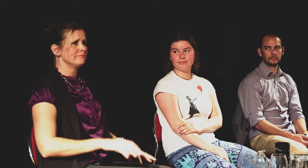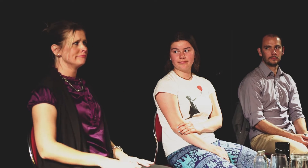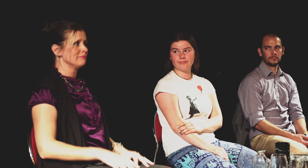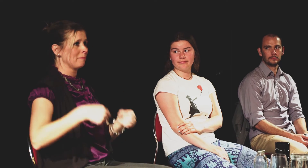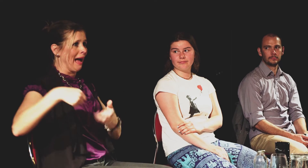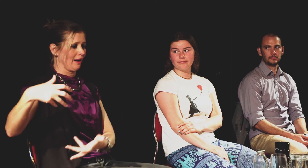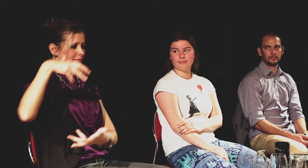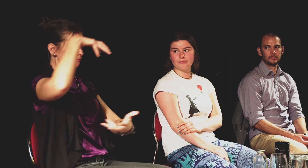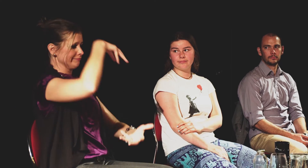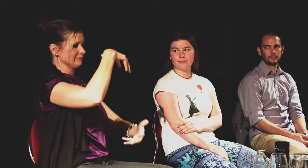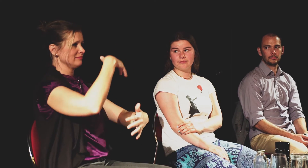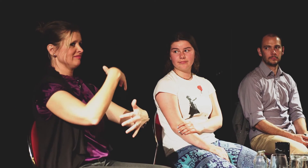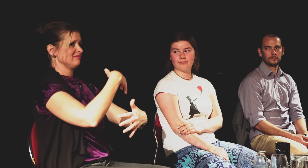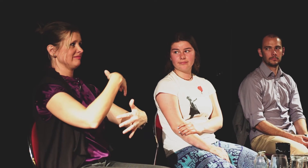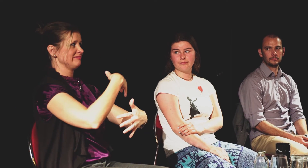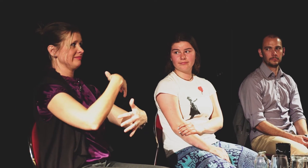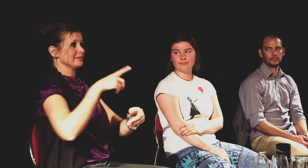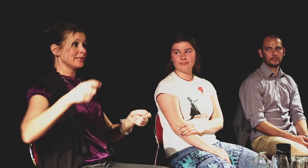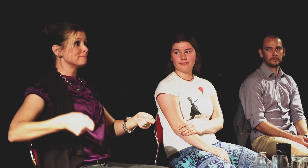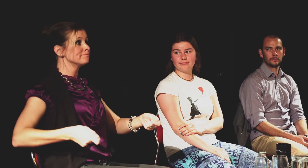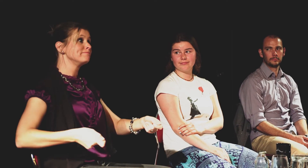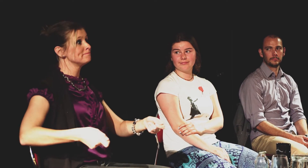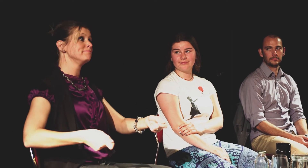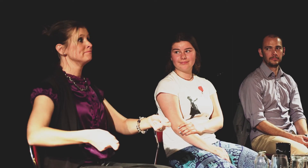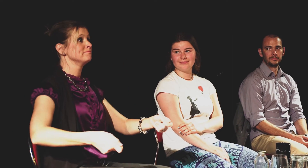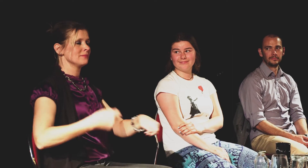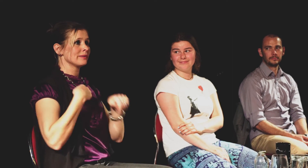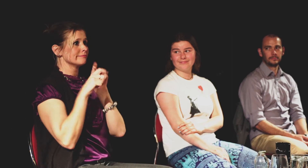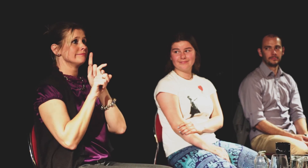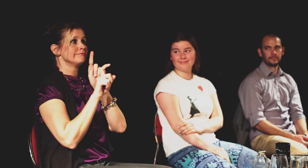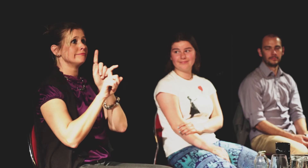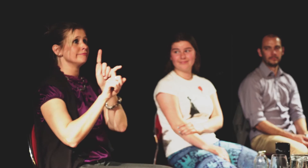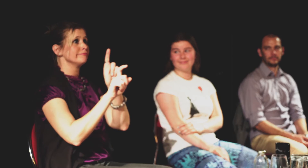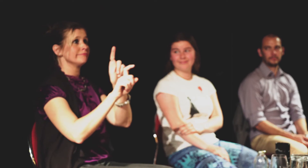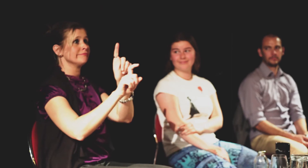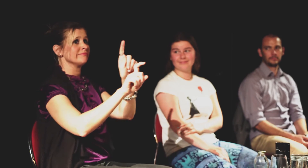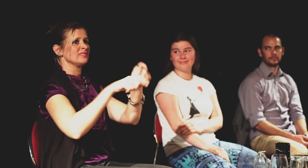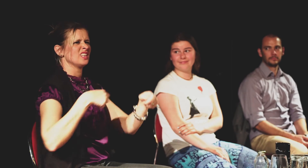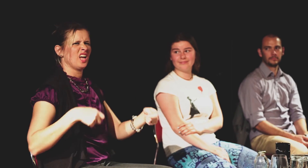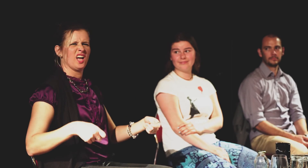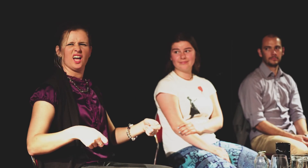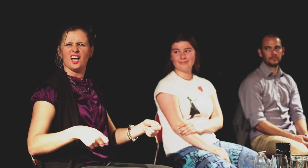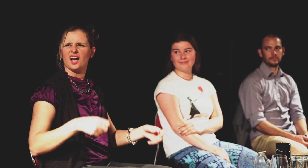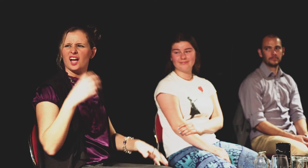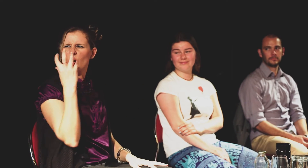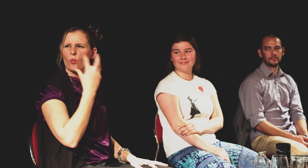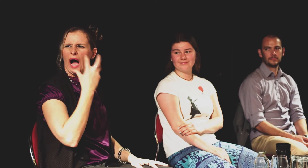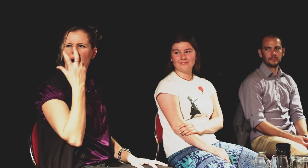And anyway, there I was, sitting in the wheelchair, holding my bag, and she was pushing me off because she was doing her job, And I'm